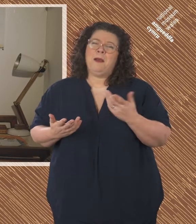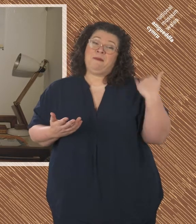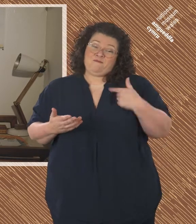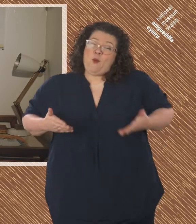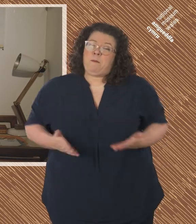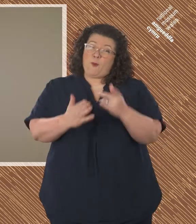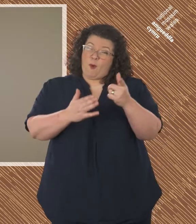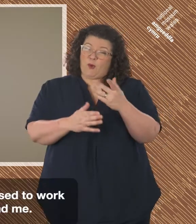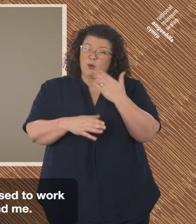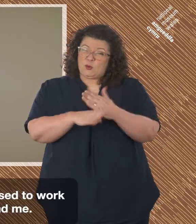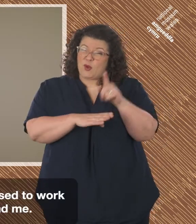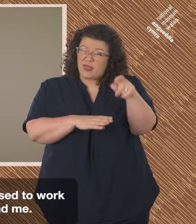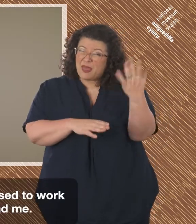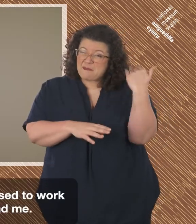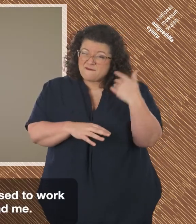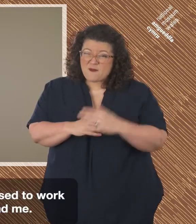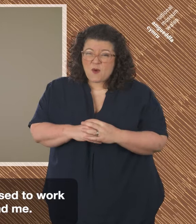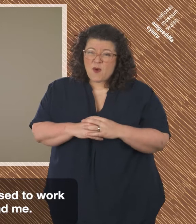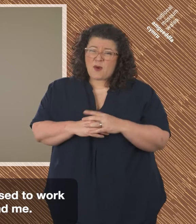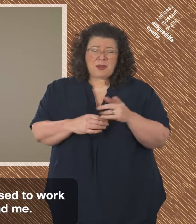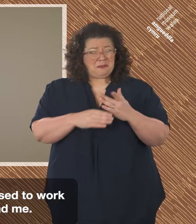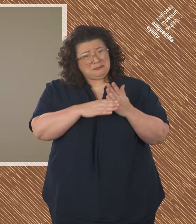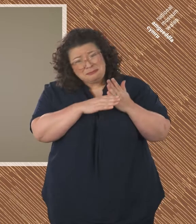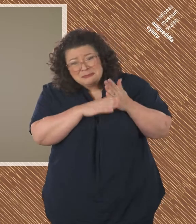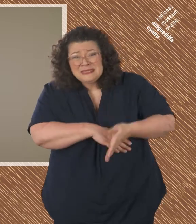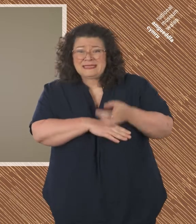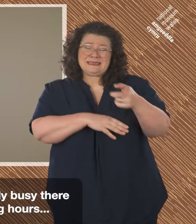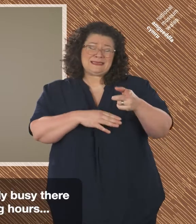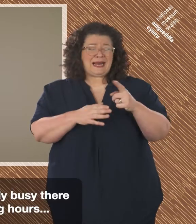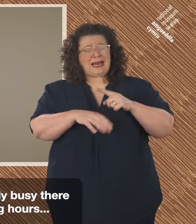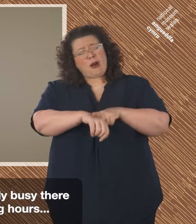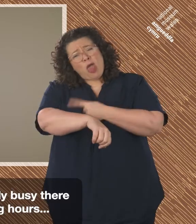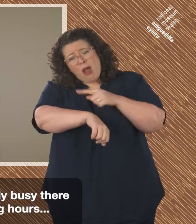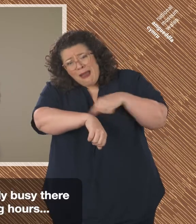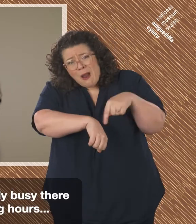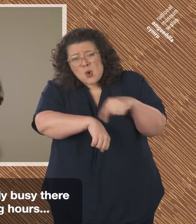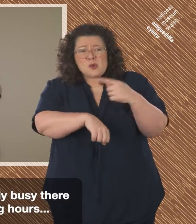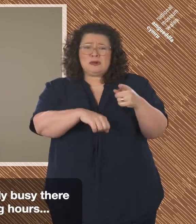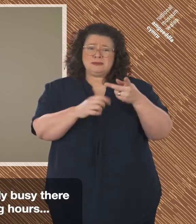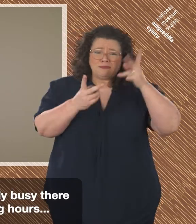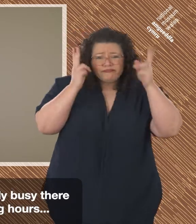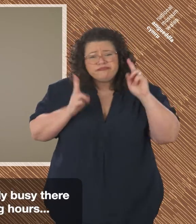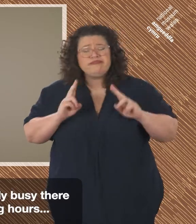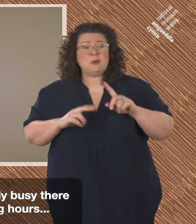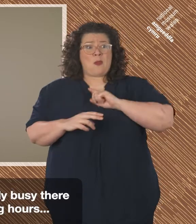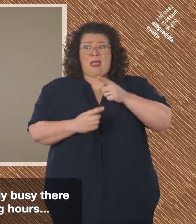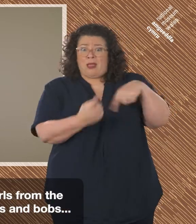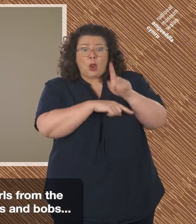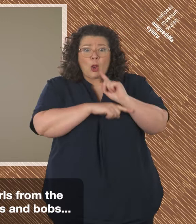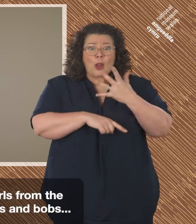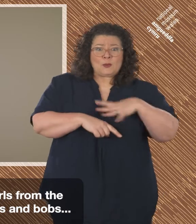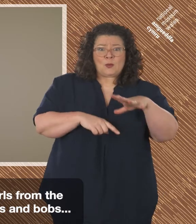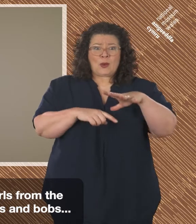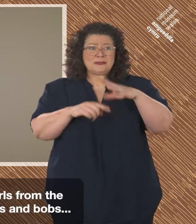salon. That's where she used to work before she had me. She's been incredibly busy there and working long